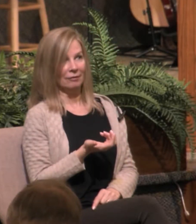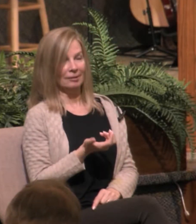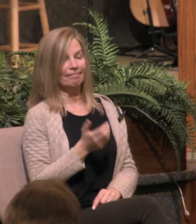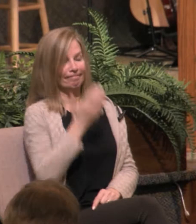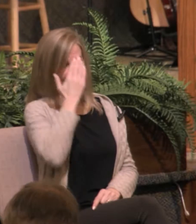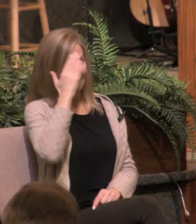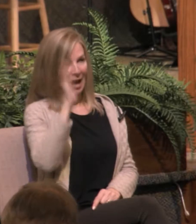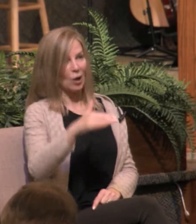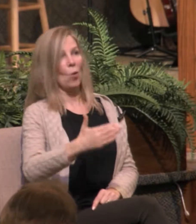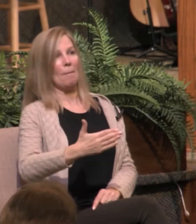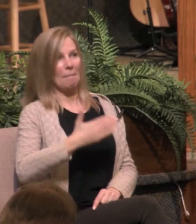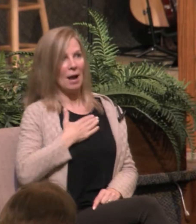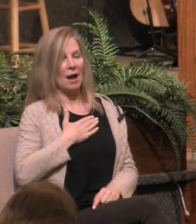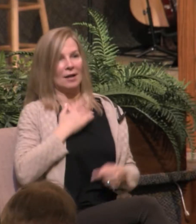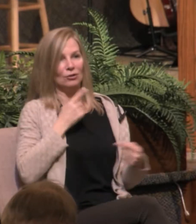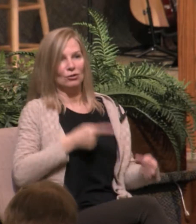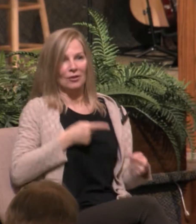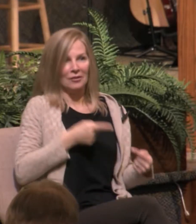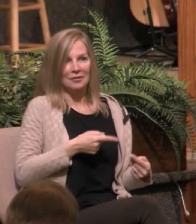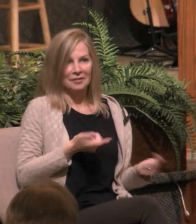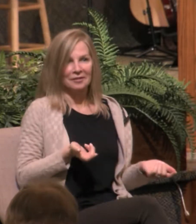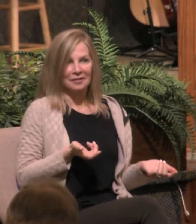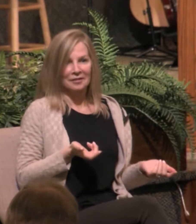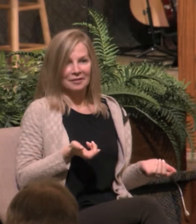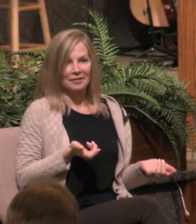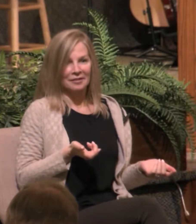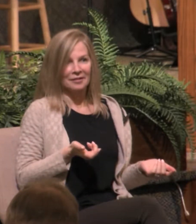I know my struggles.